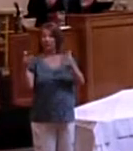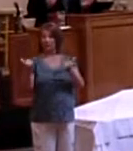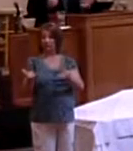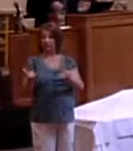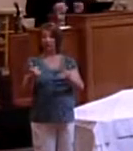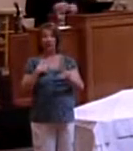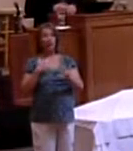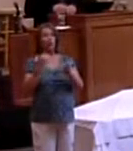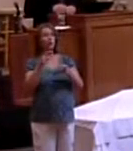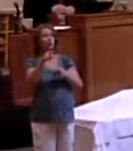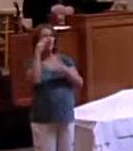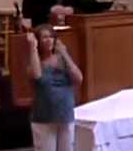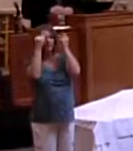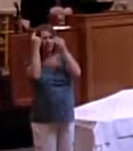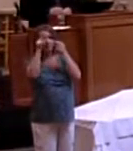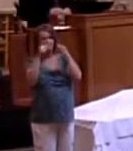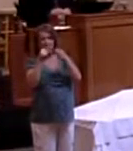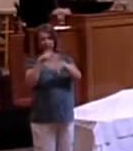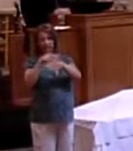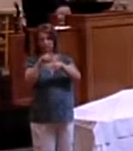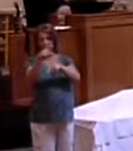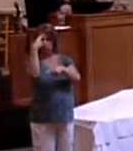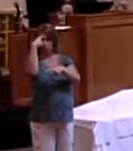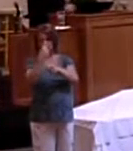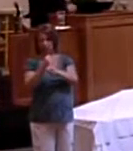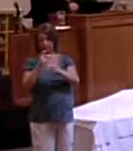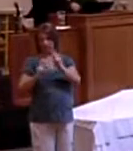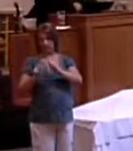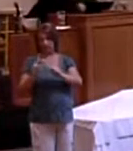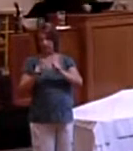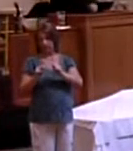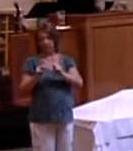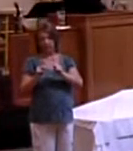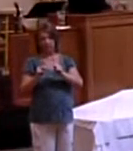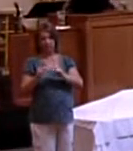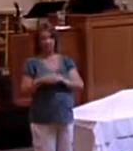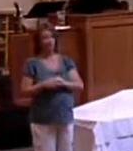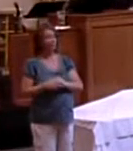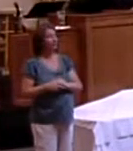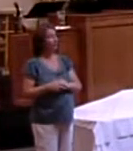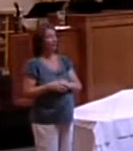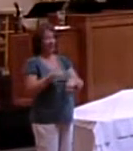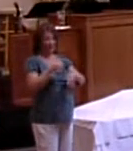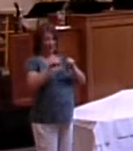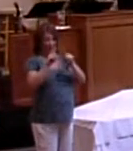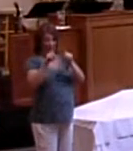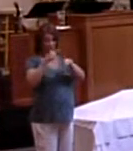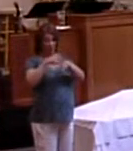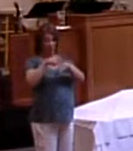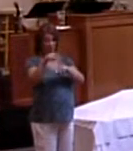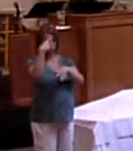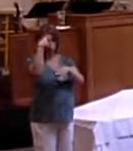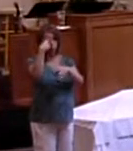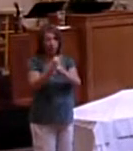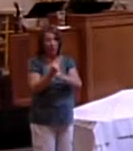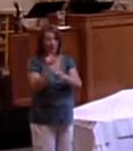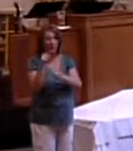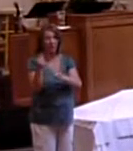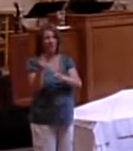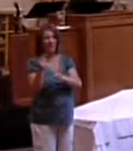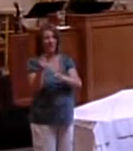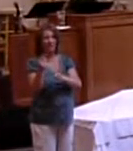about the times you've trusted people. And I want you to think about the times you've trusted someone and it hasn't worked